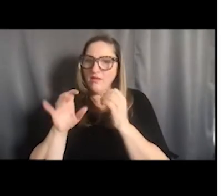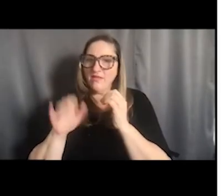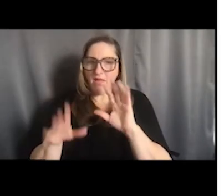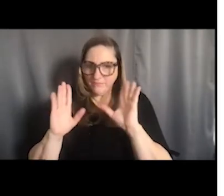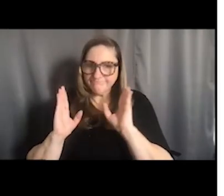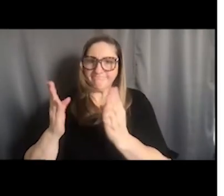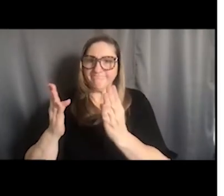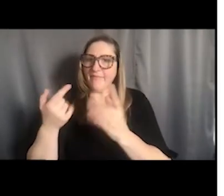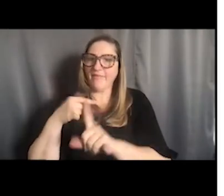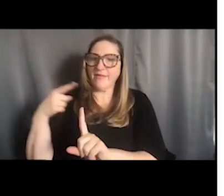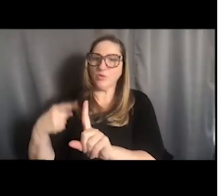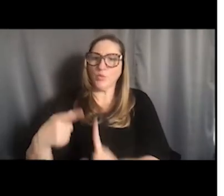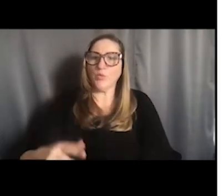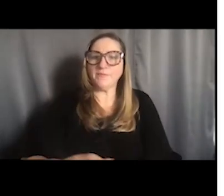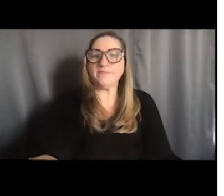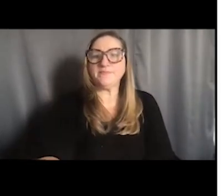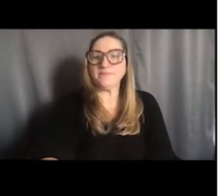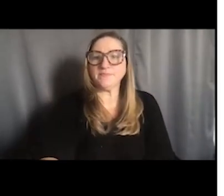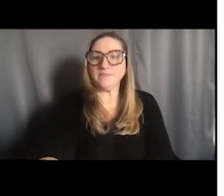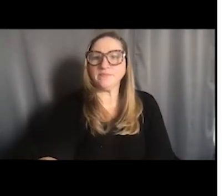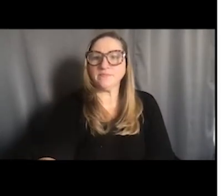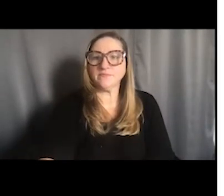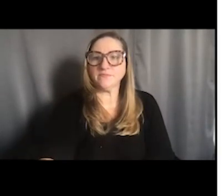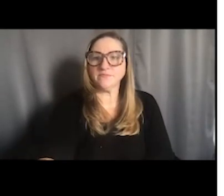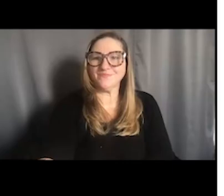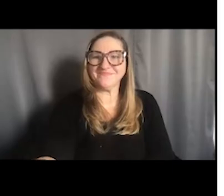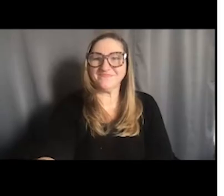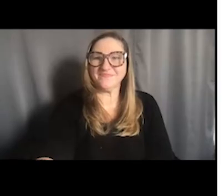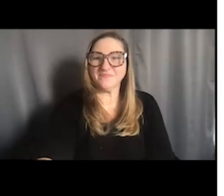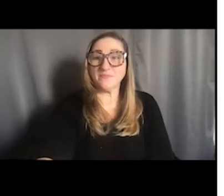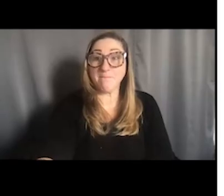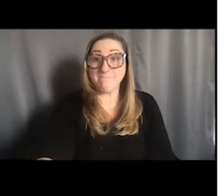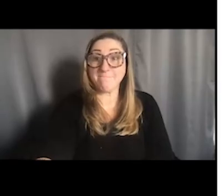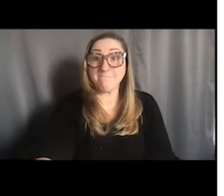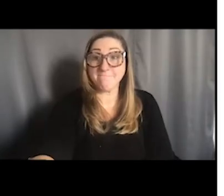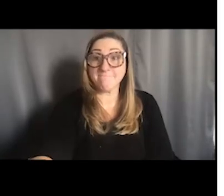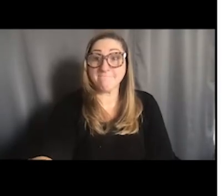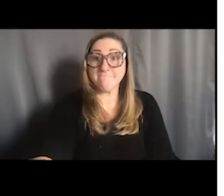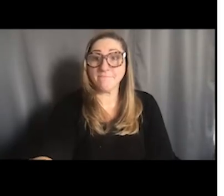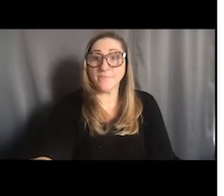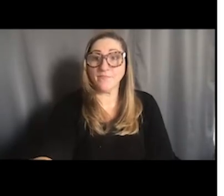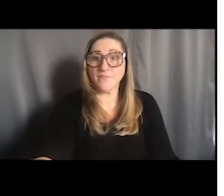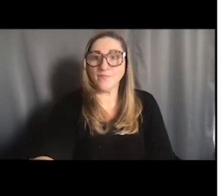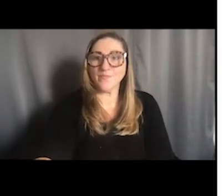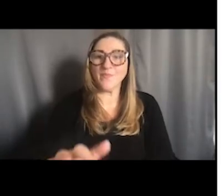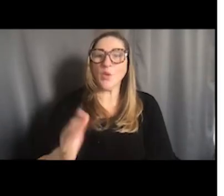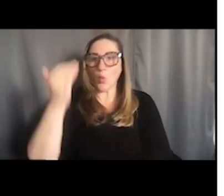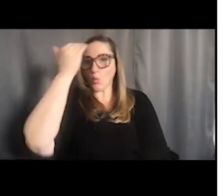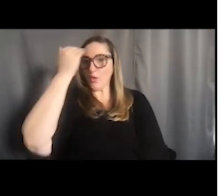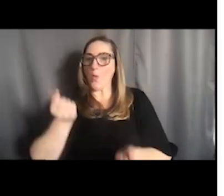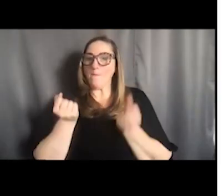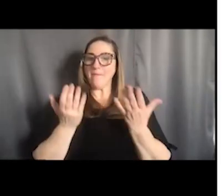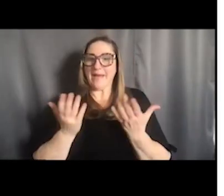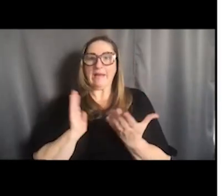intention. And yeah, so I know that many in our community are already doing this work, have been doing this work, will keep on doing this